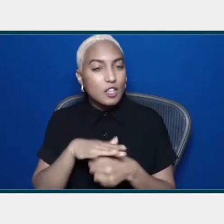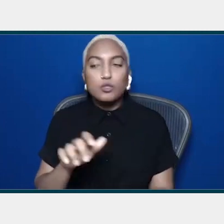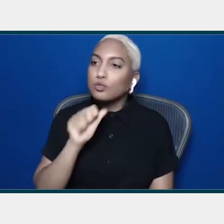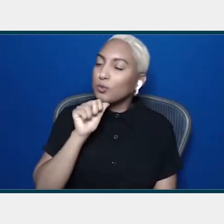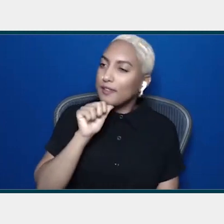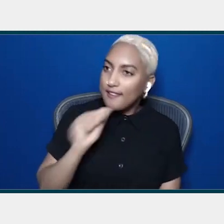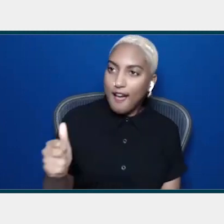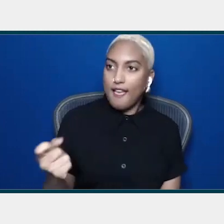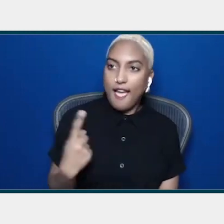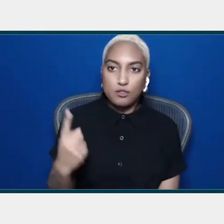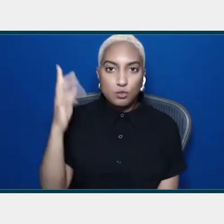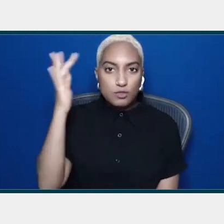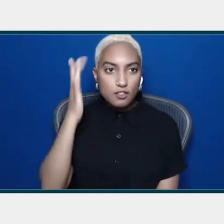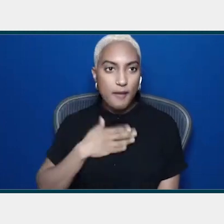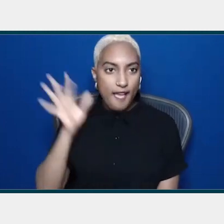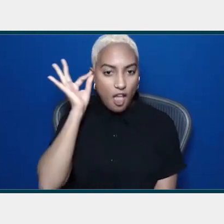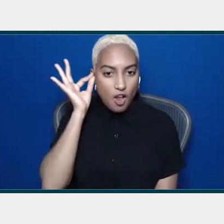But it's that